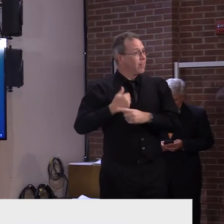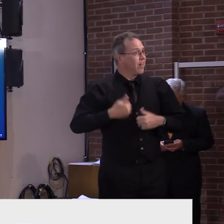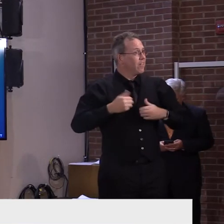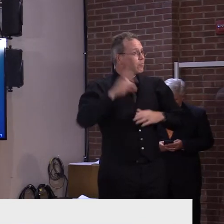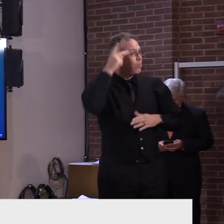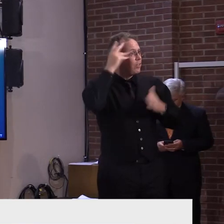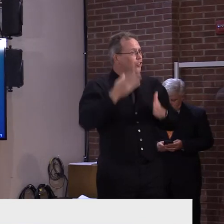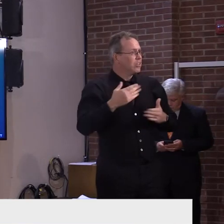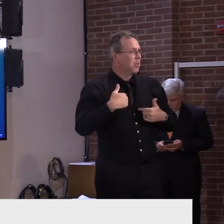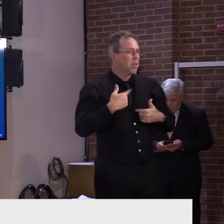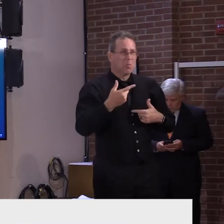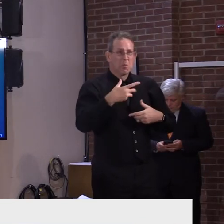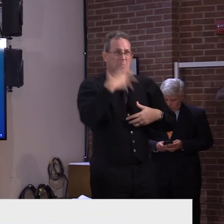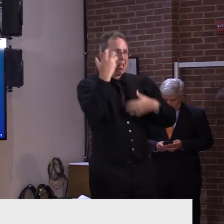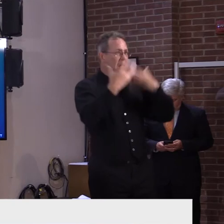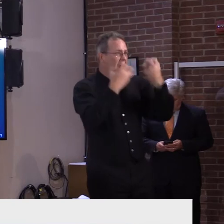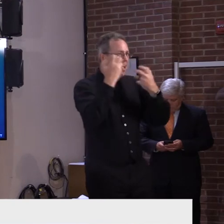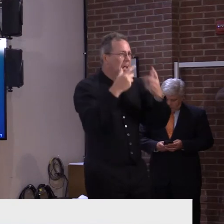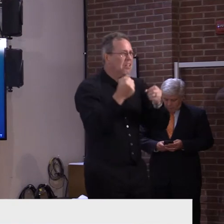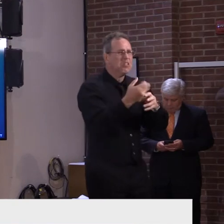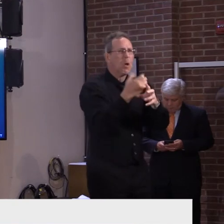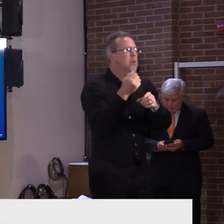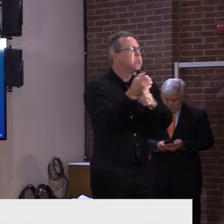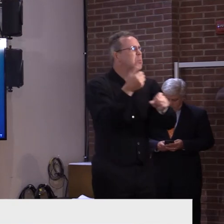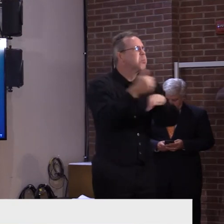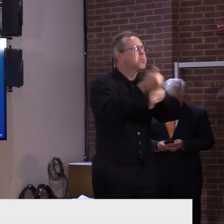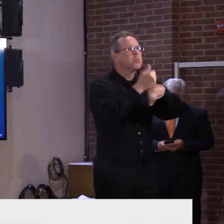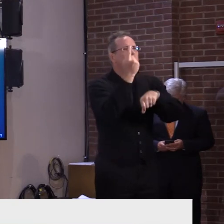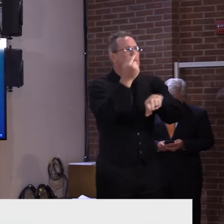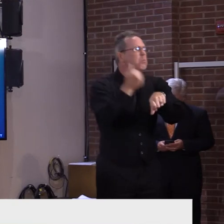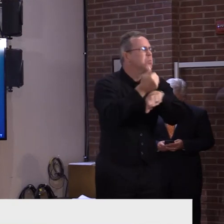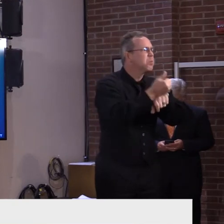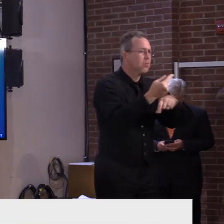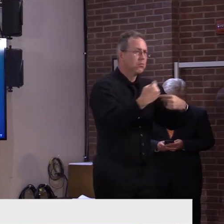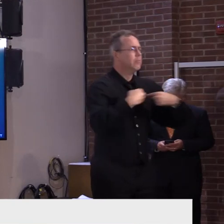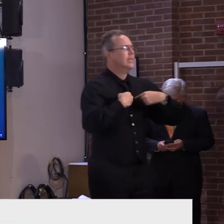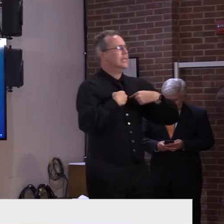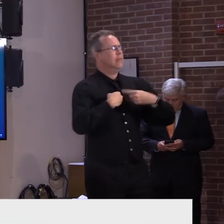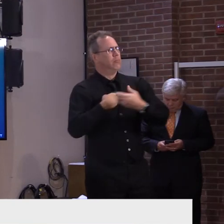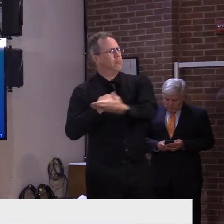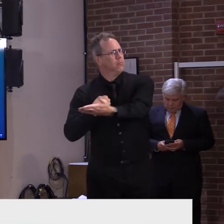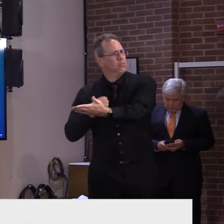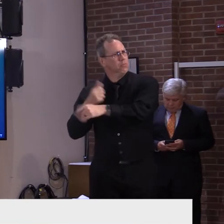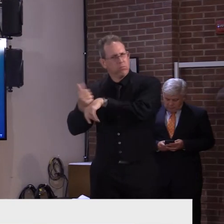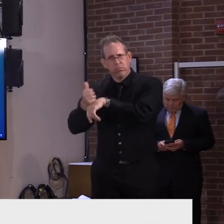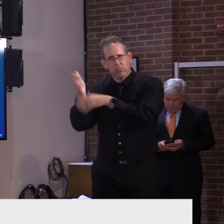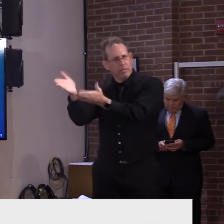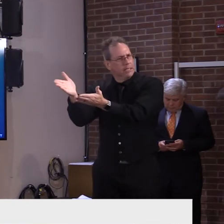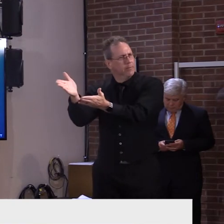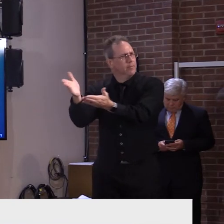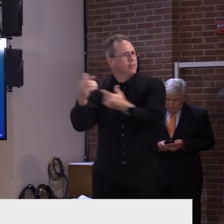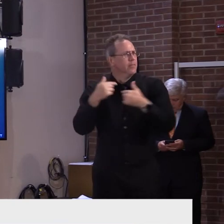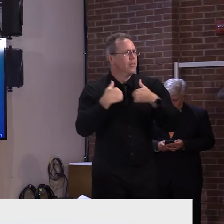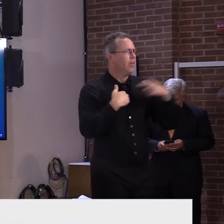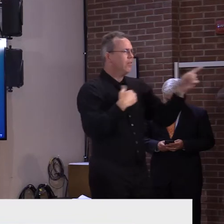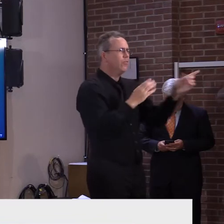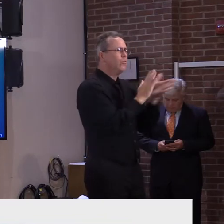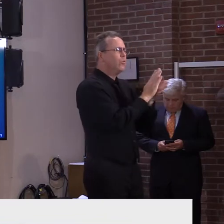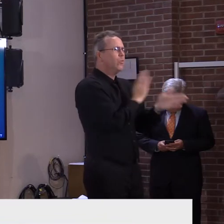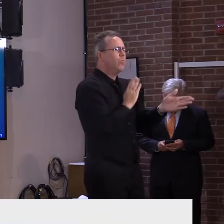out their anger on someone, blame me. You know, don't blame the school board members. They don't deserve it.